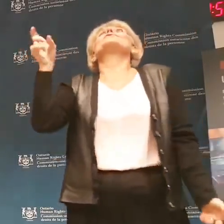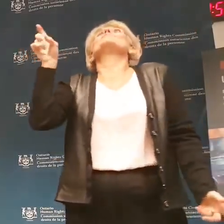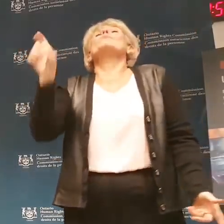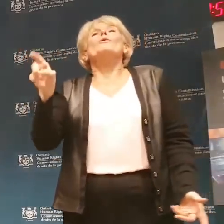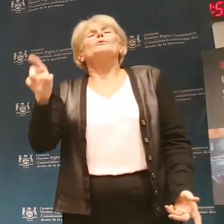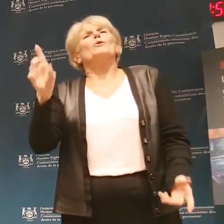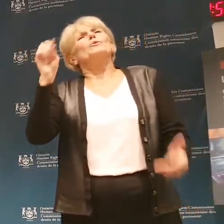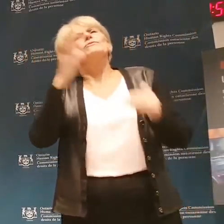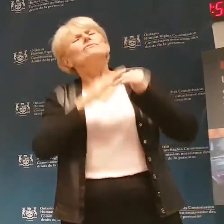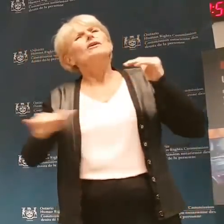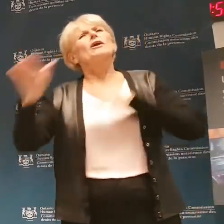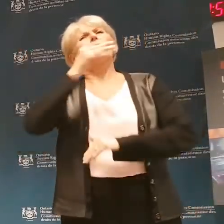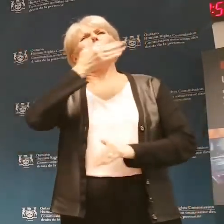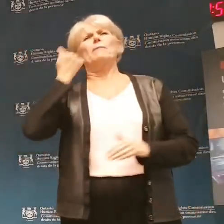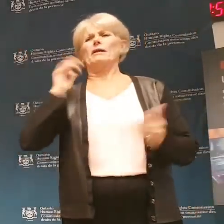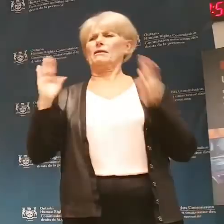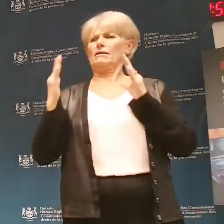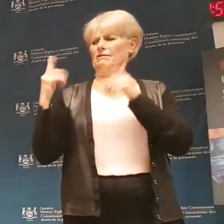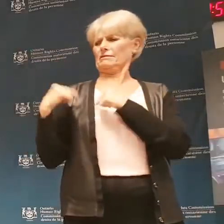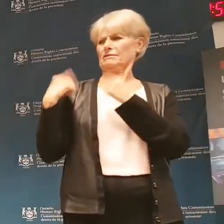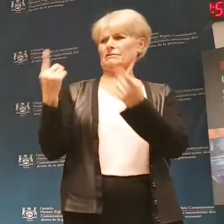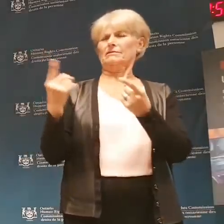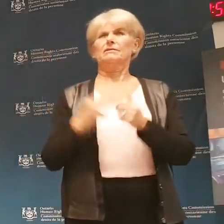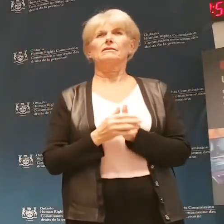do far better than they have been doing.